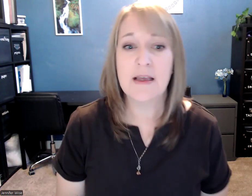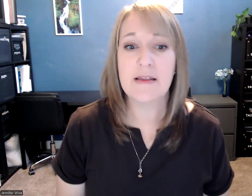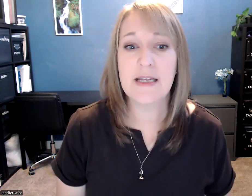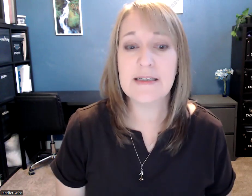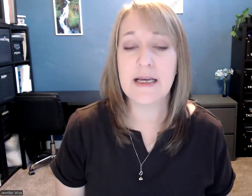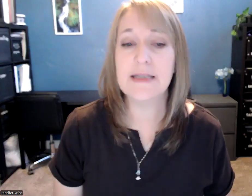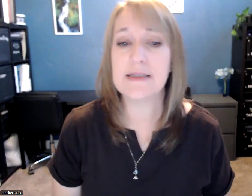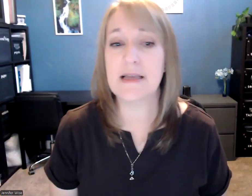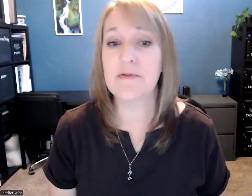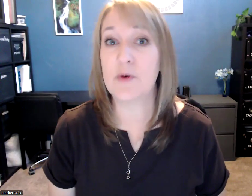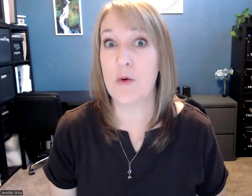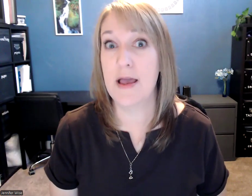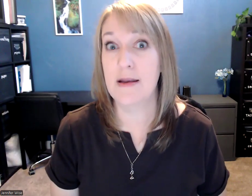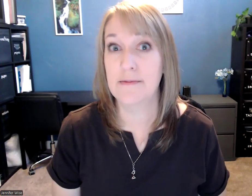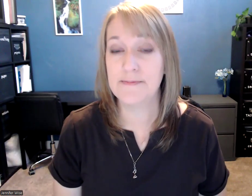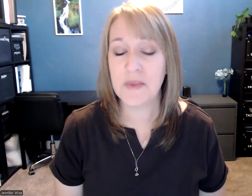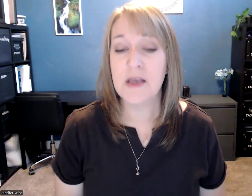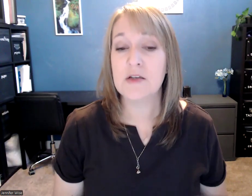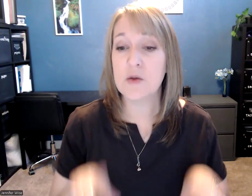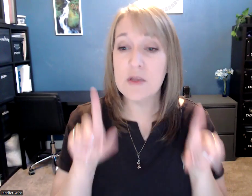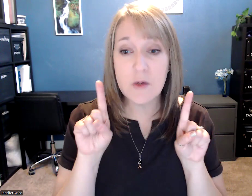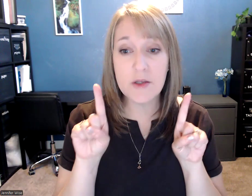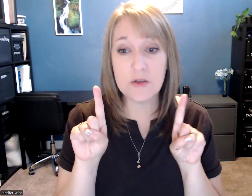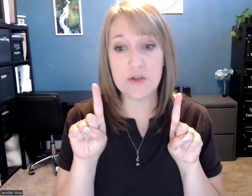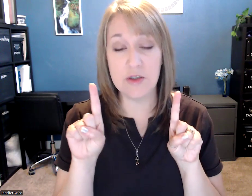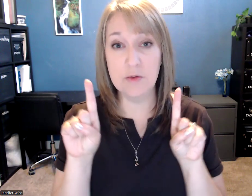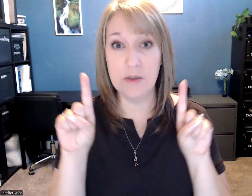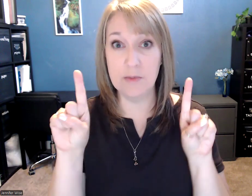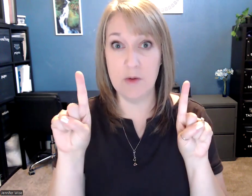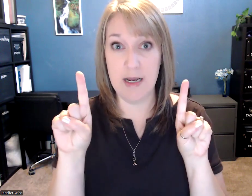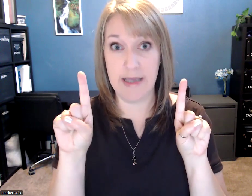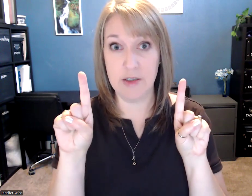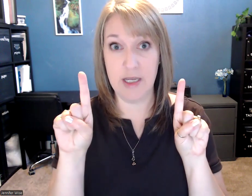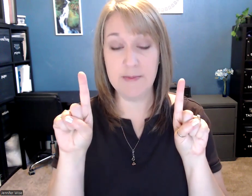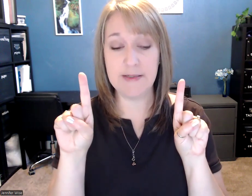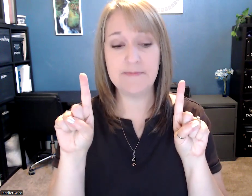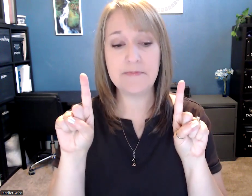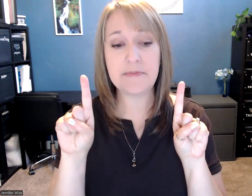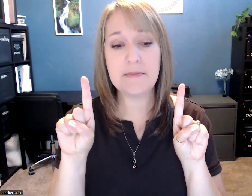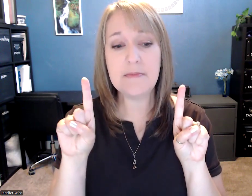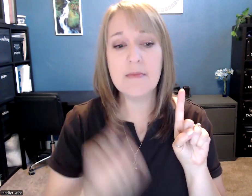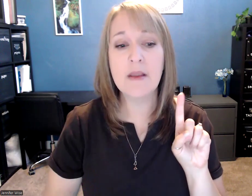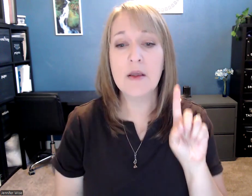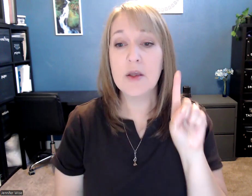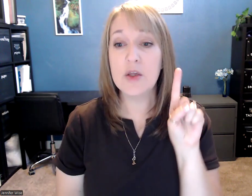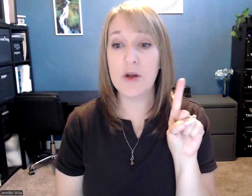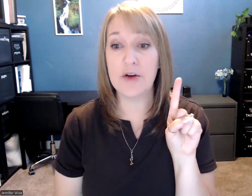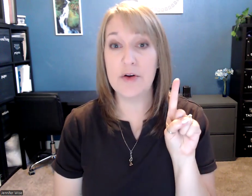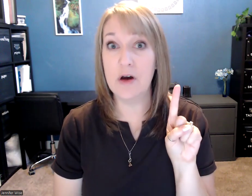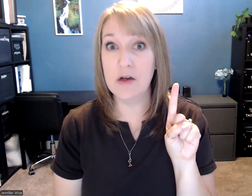The next sign is the sign for when. So this one uses two number one hand shapes. You want your